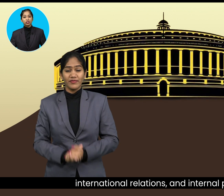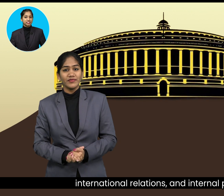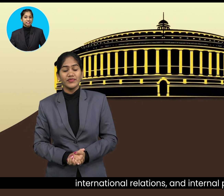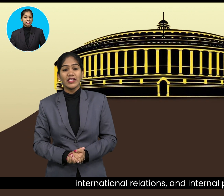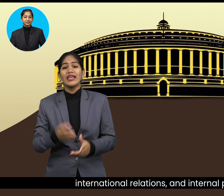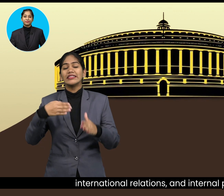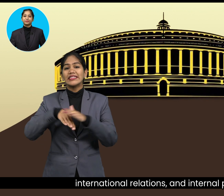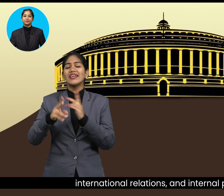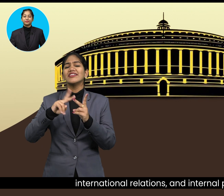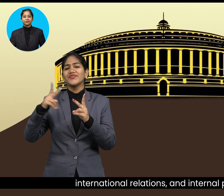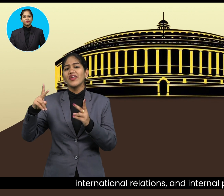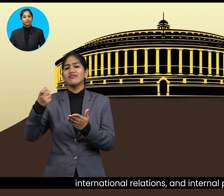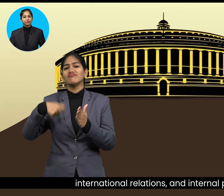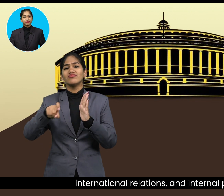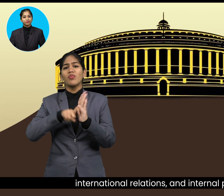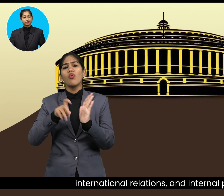internal policies.